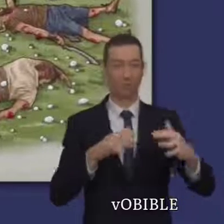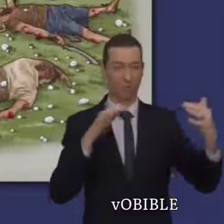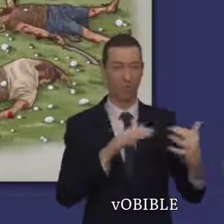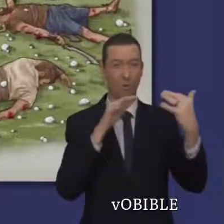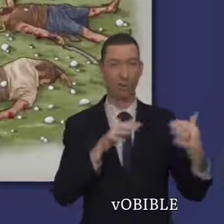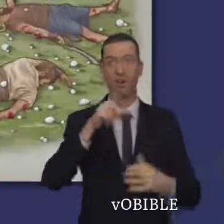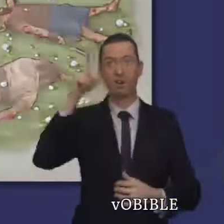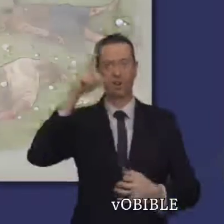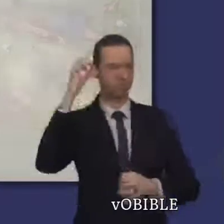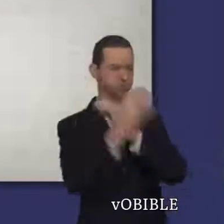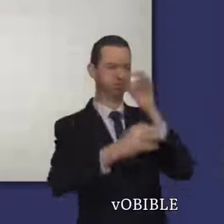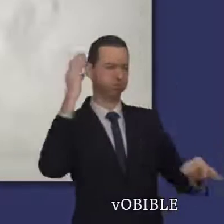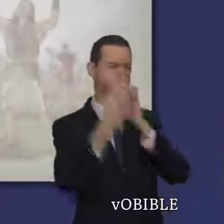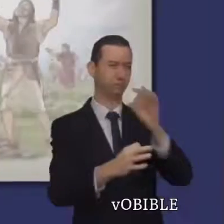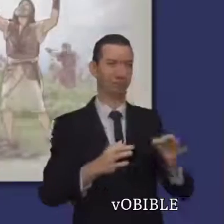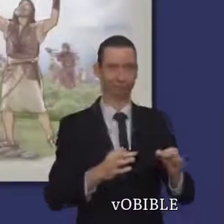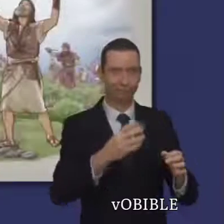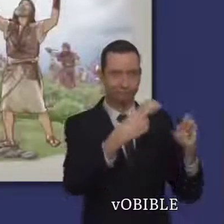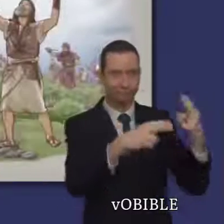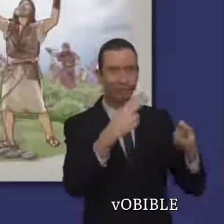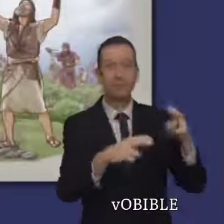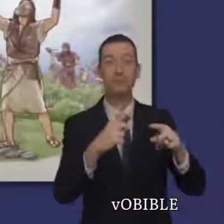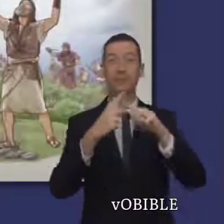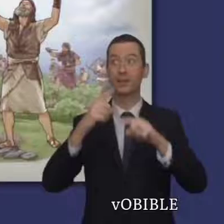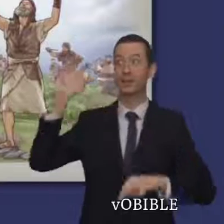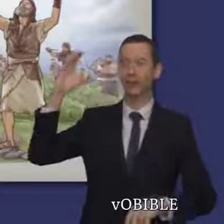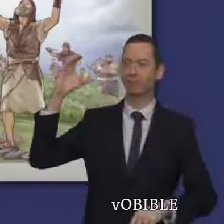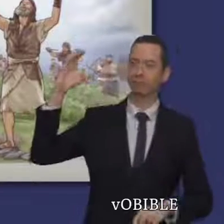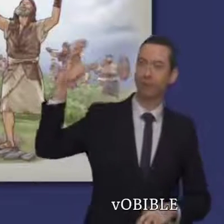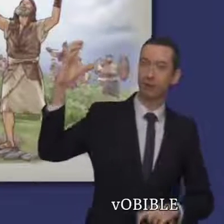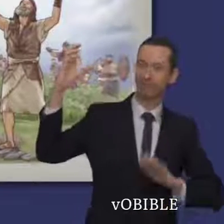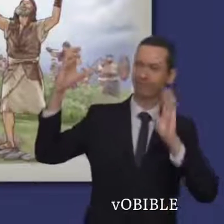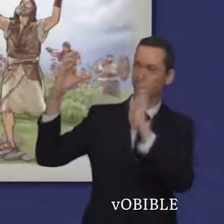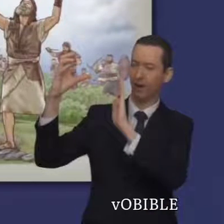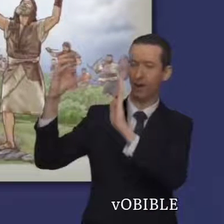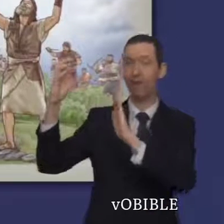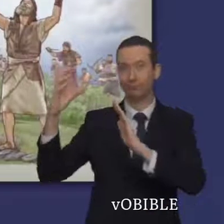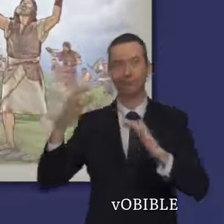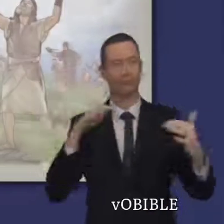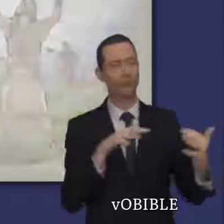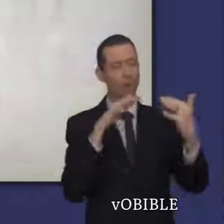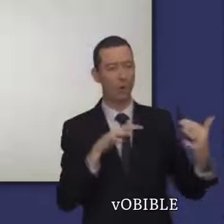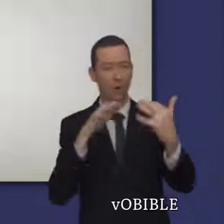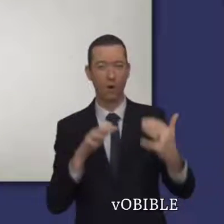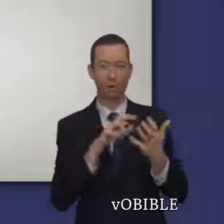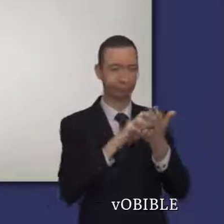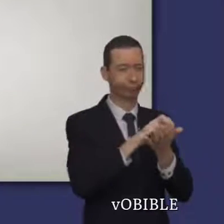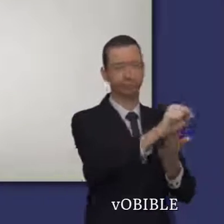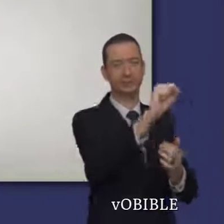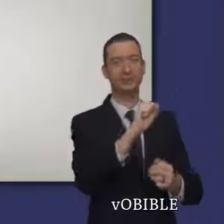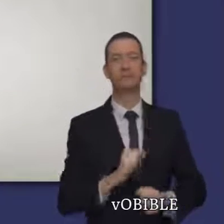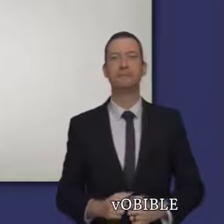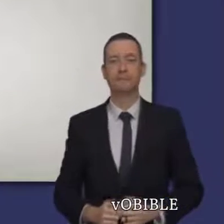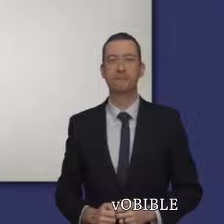hailstones at the Amorites and makes the sun stand still so that Israel can take vengeance on its enemies.